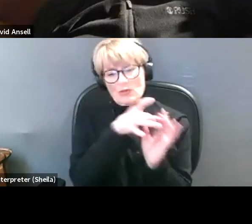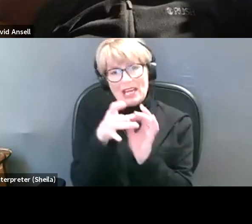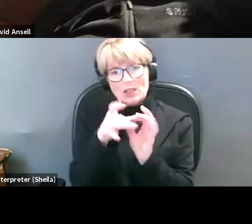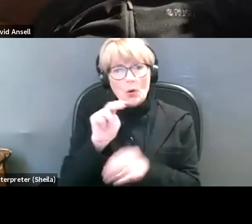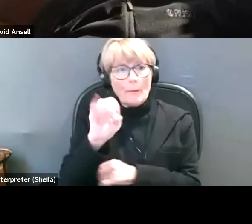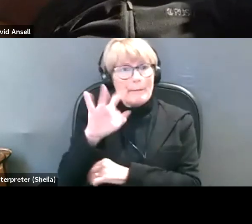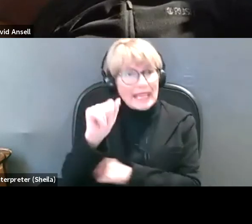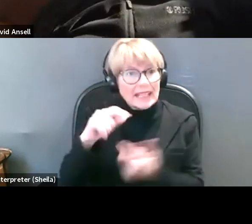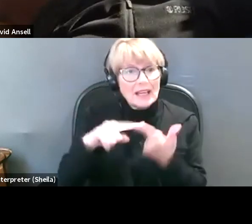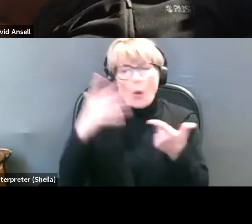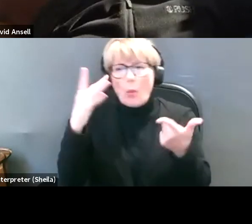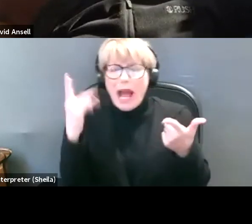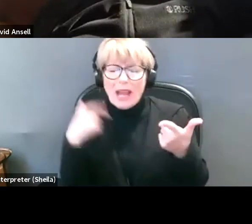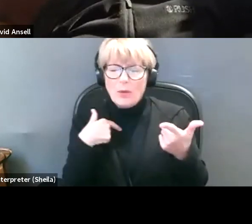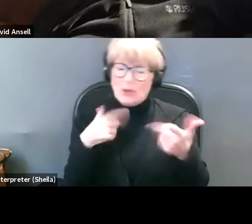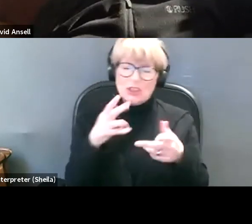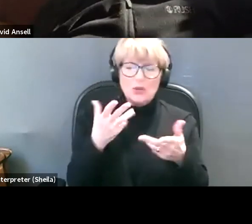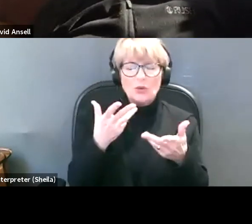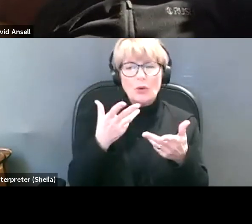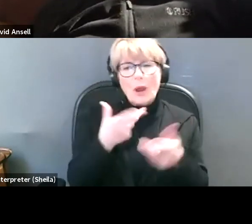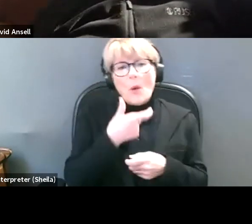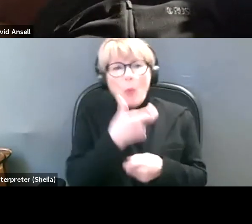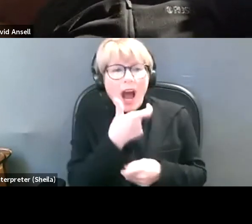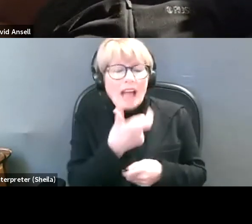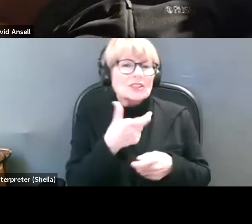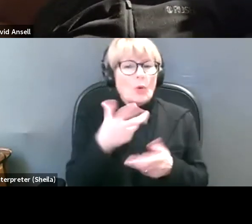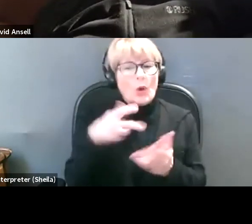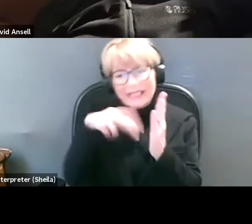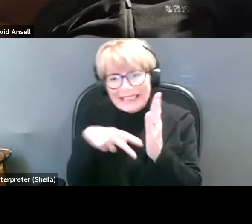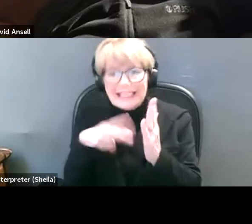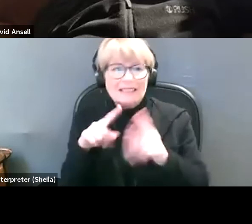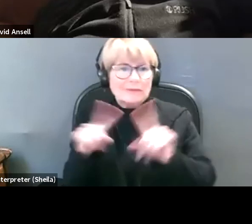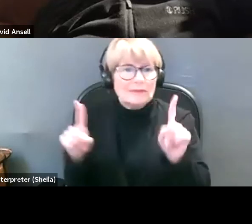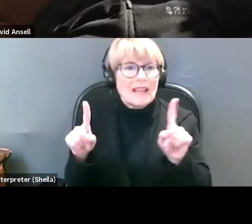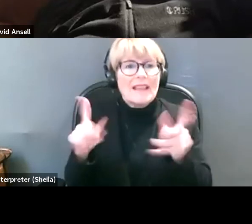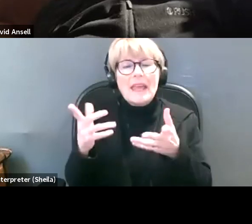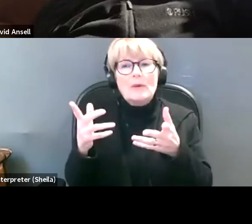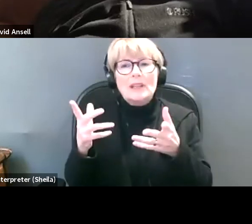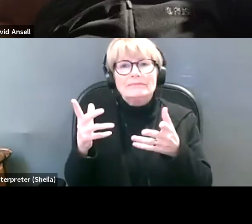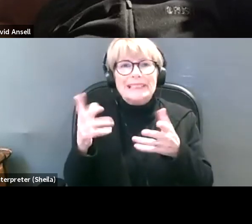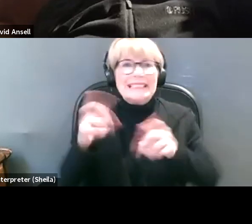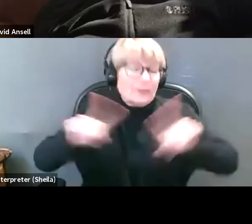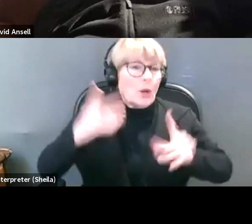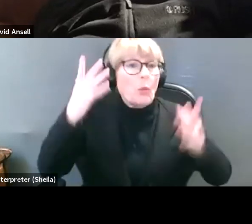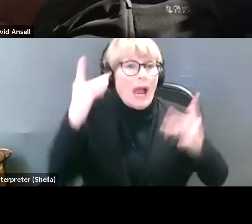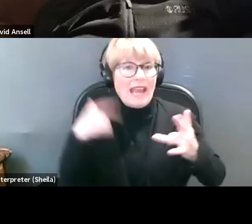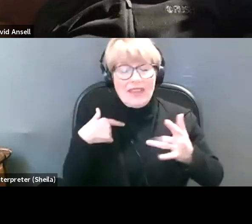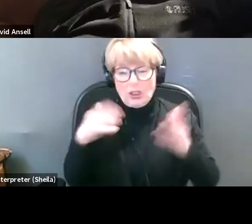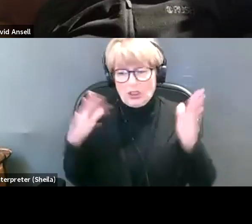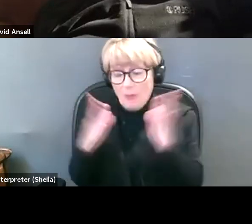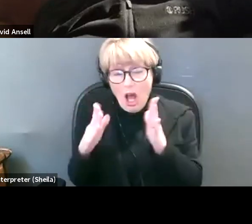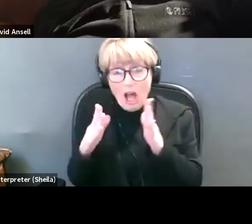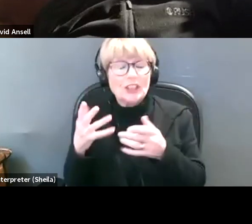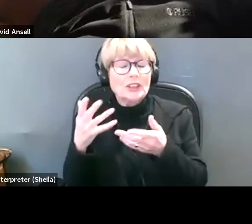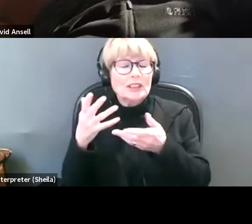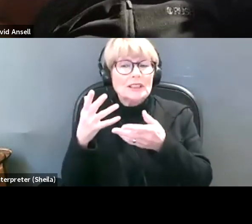And what could you consume that would be different? There are smaller news organizations, there are independent news organizations, there's local media. Think about what you're